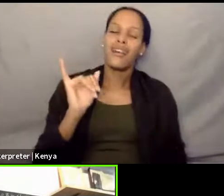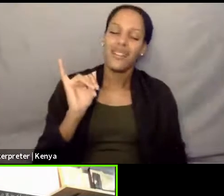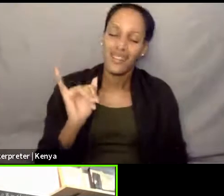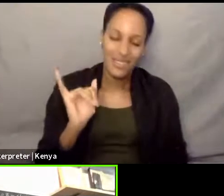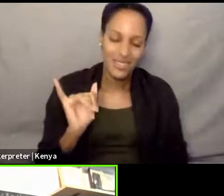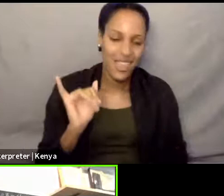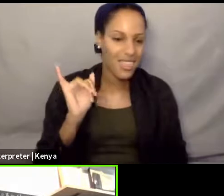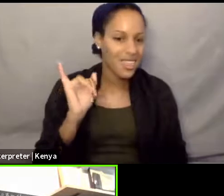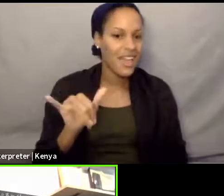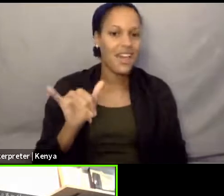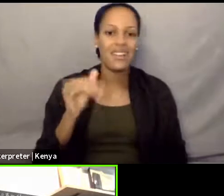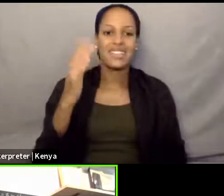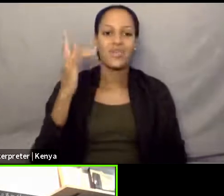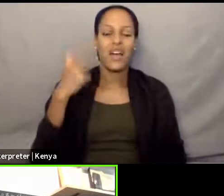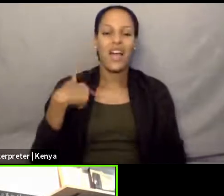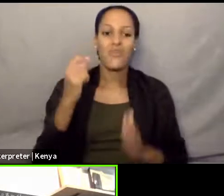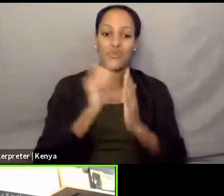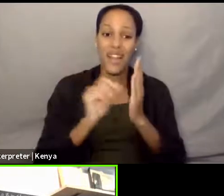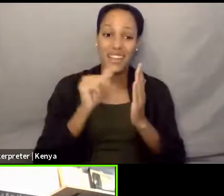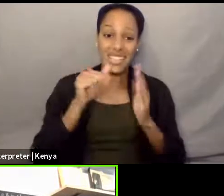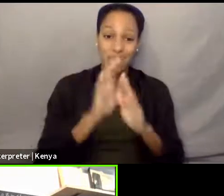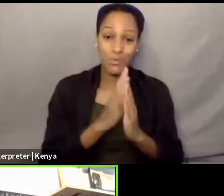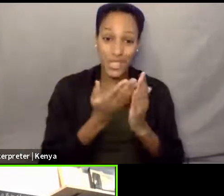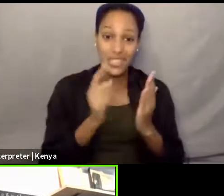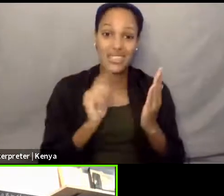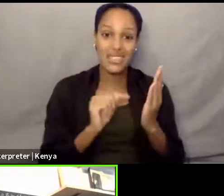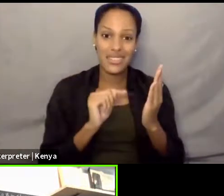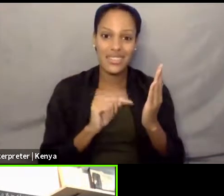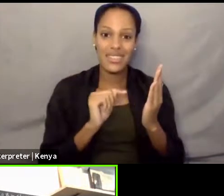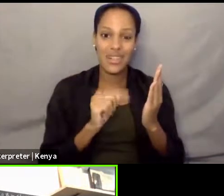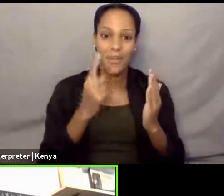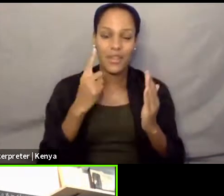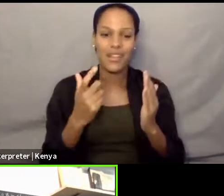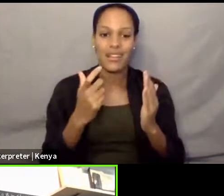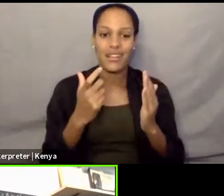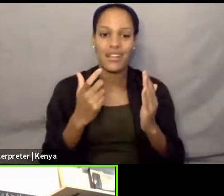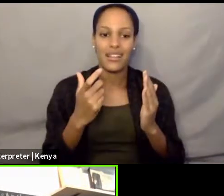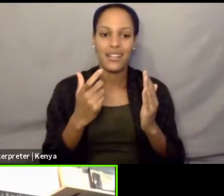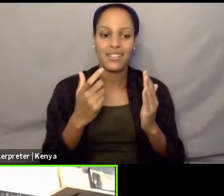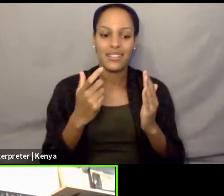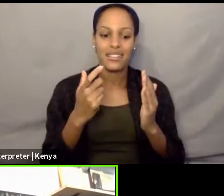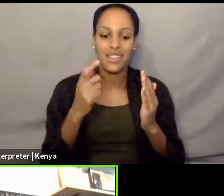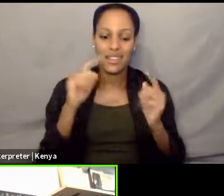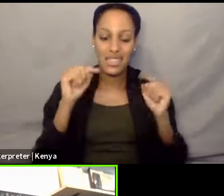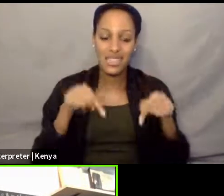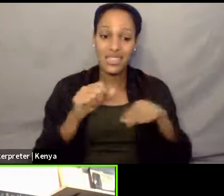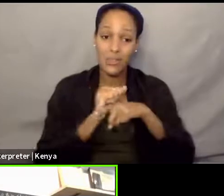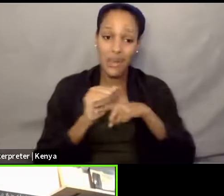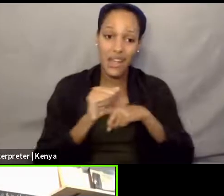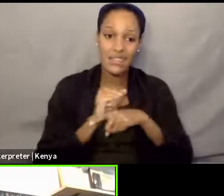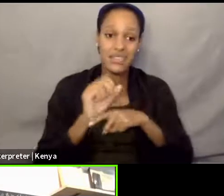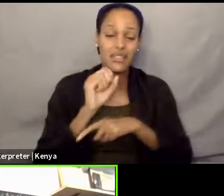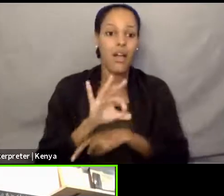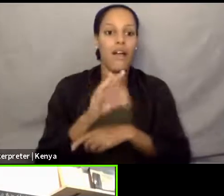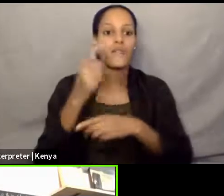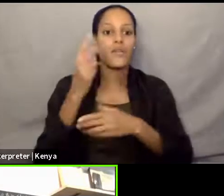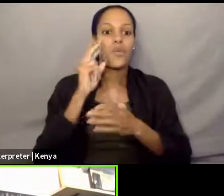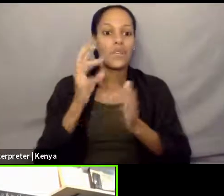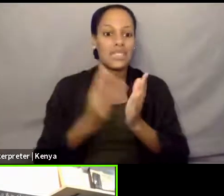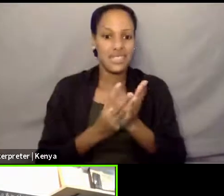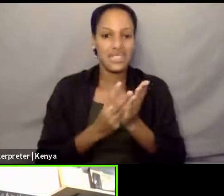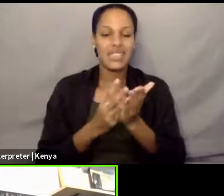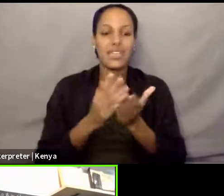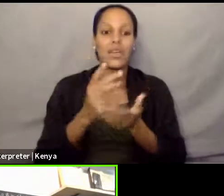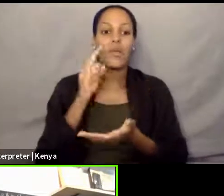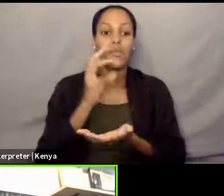that's part of why I'm writing this book, because it is a practice of witnessing, it